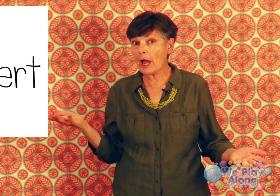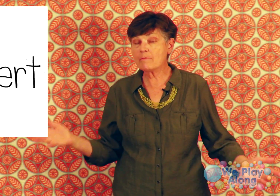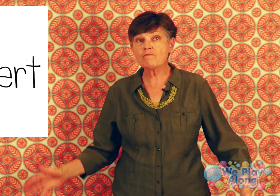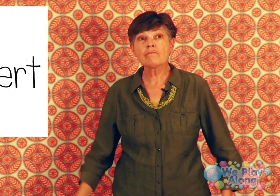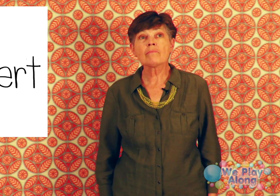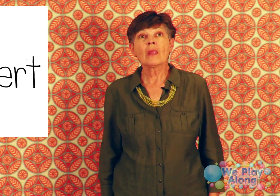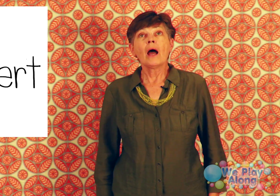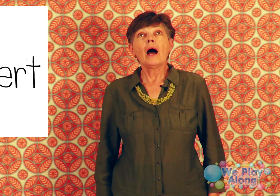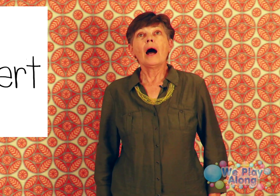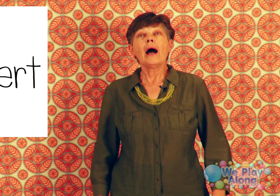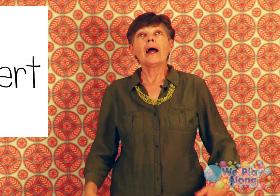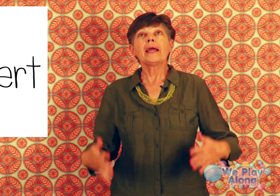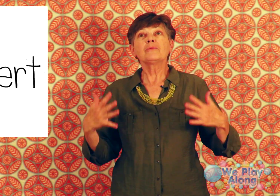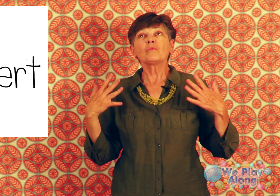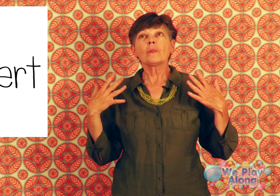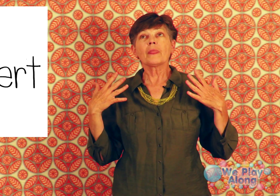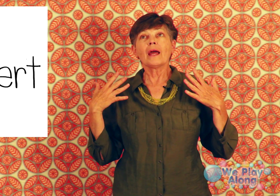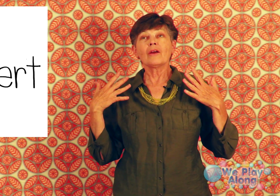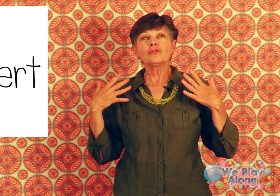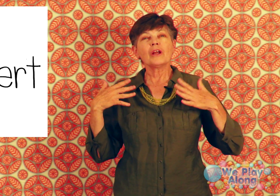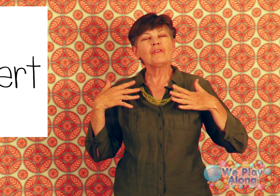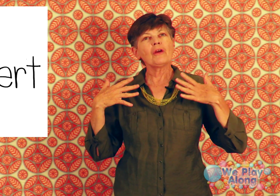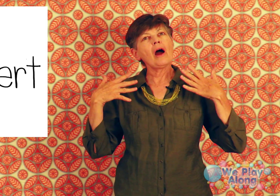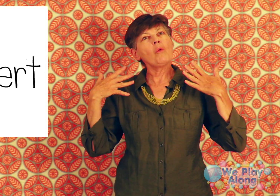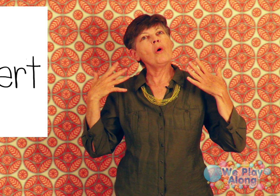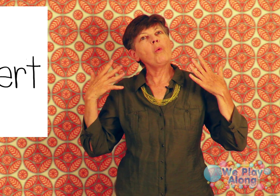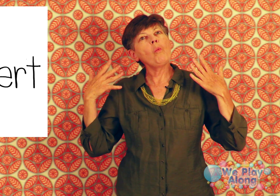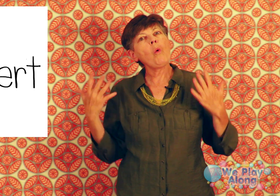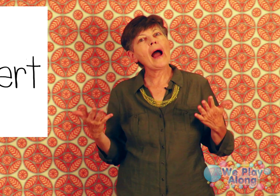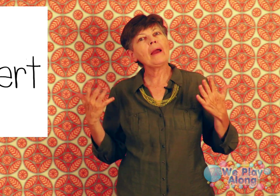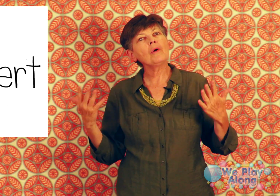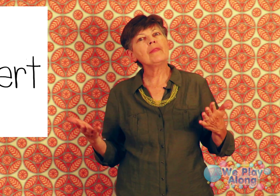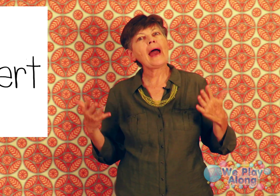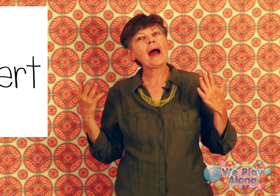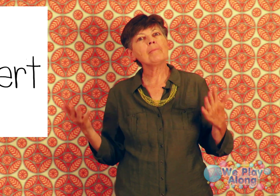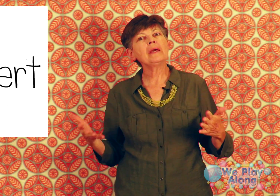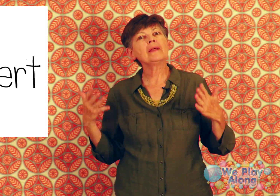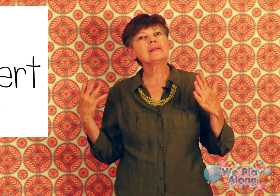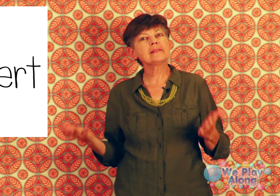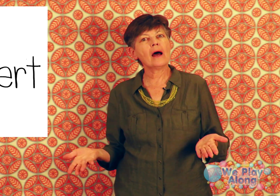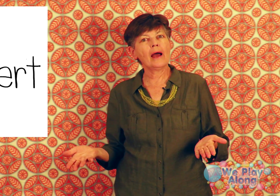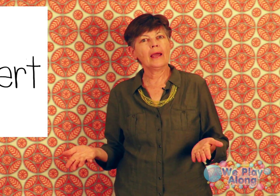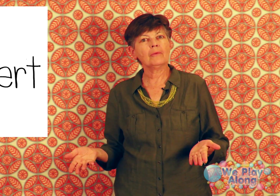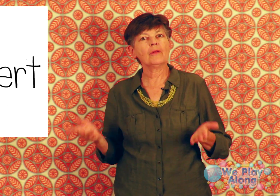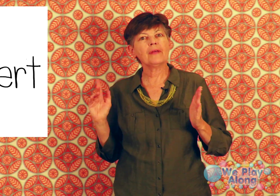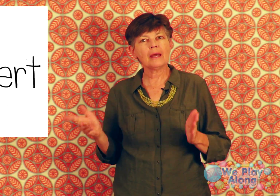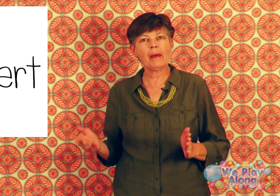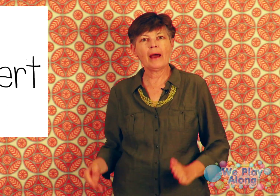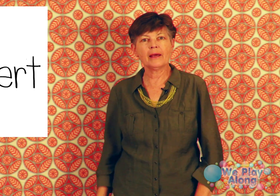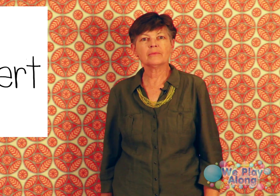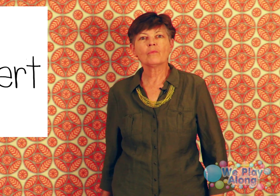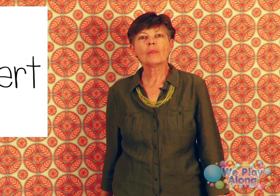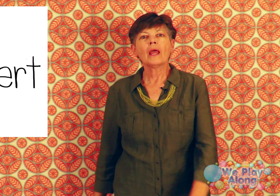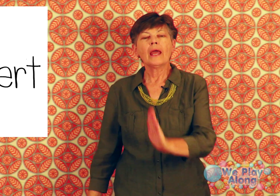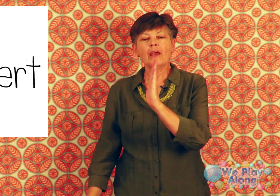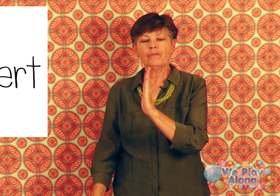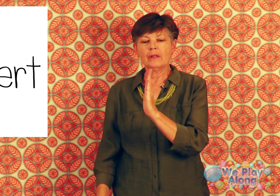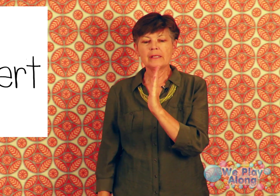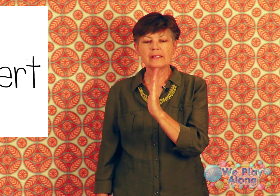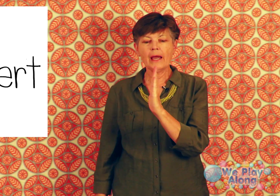up. I try to figure out, well, why would that be the sign? Well, think about it. If the sign